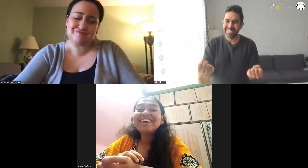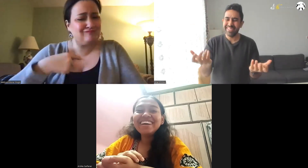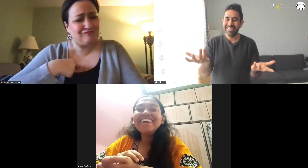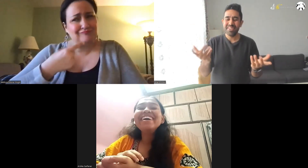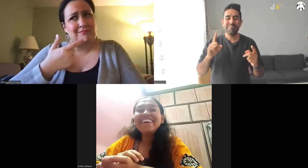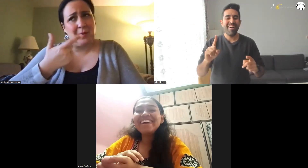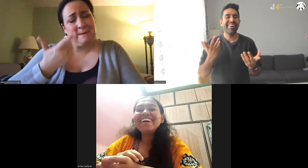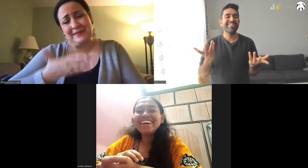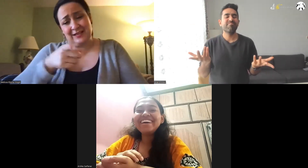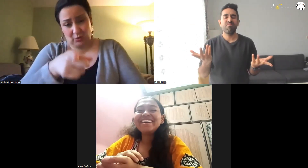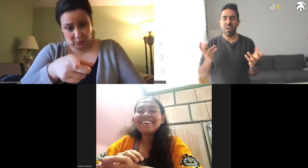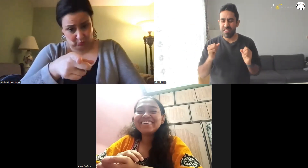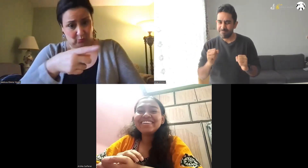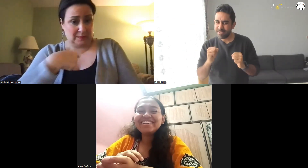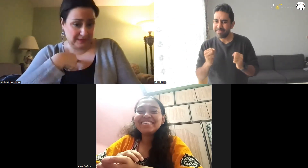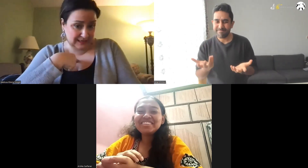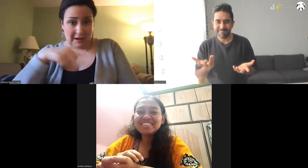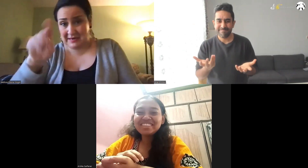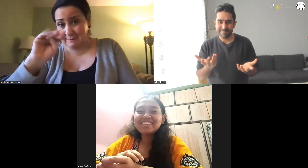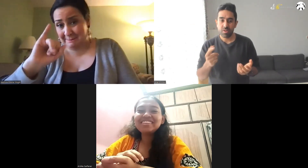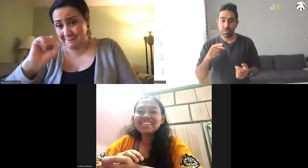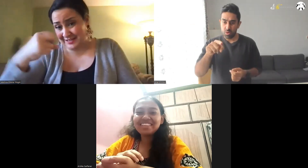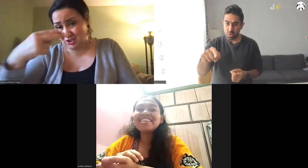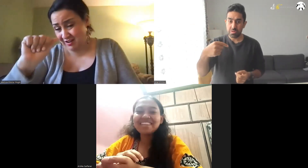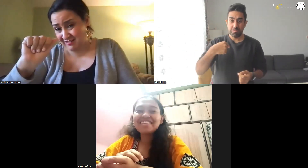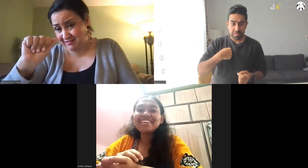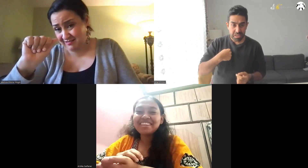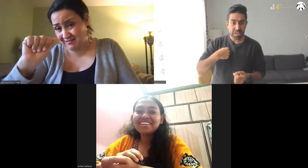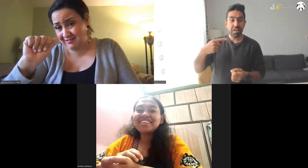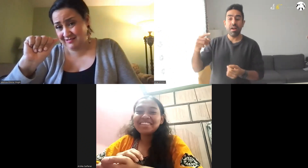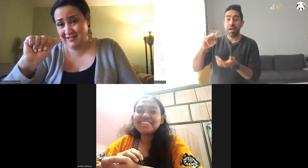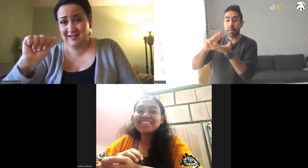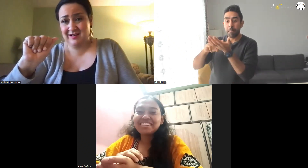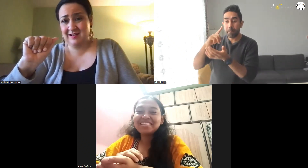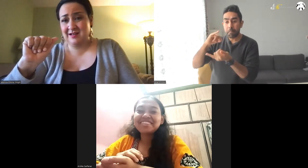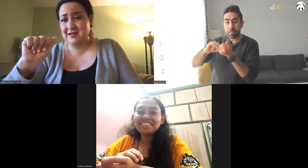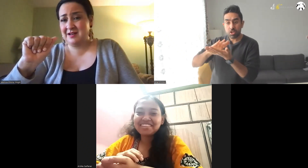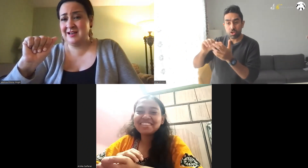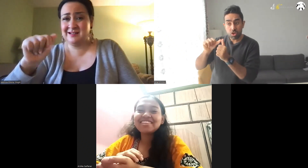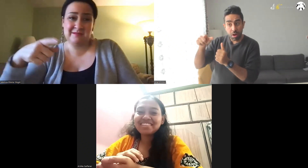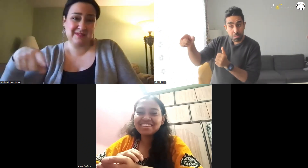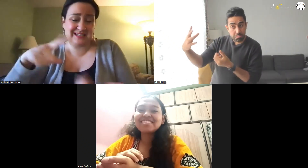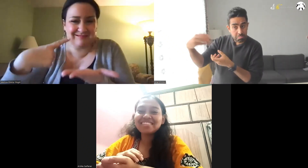that I can be a magician so that I can just raise all the troubles or issues what you're facing.